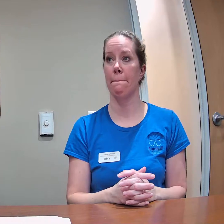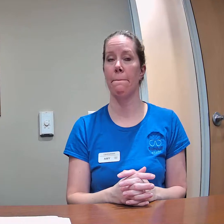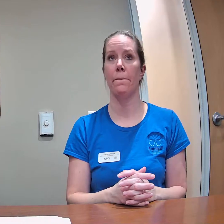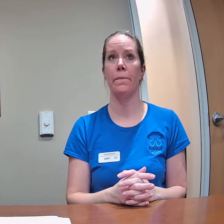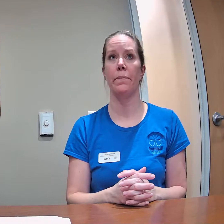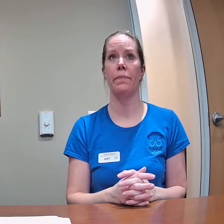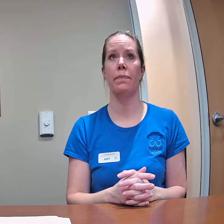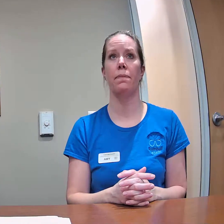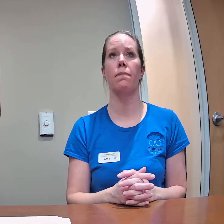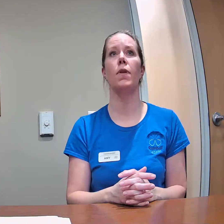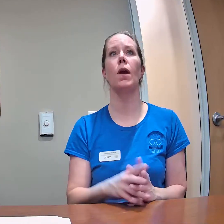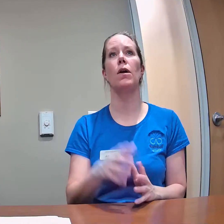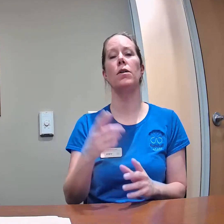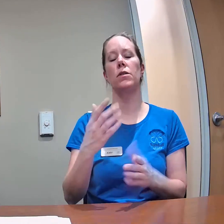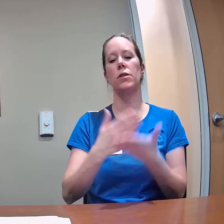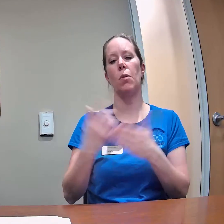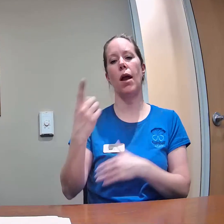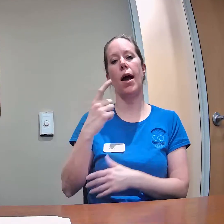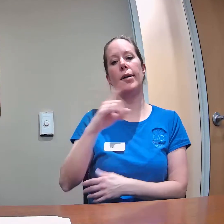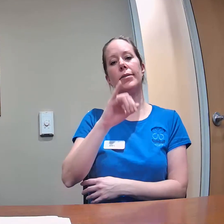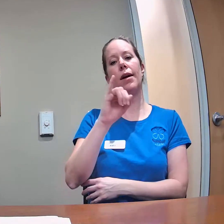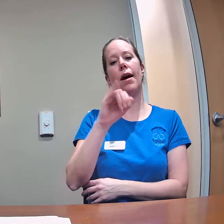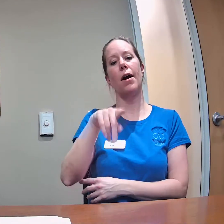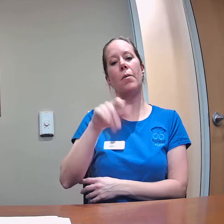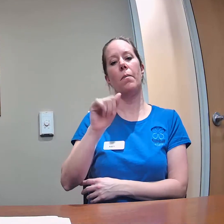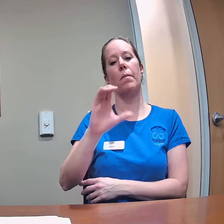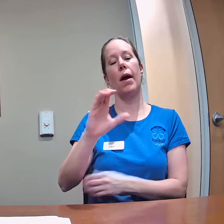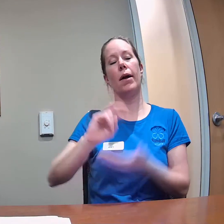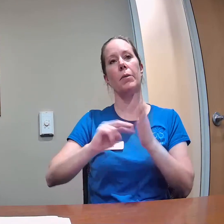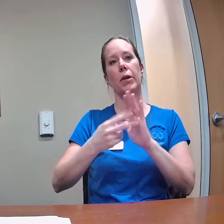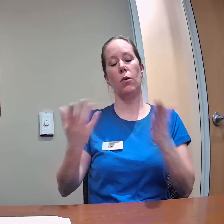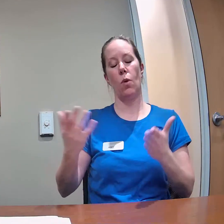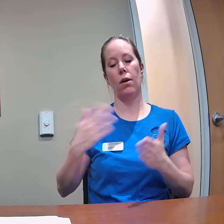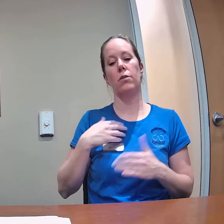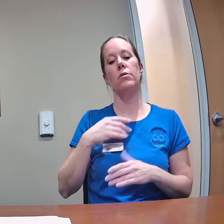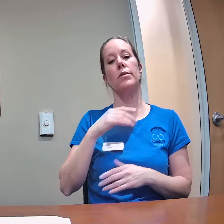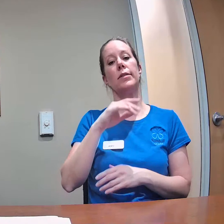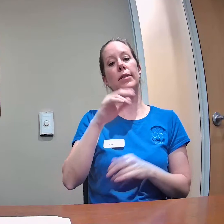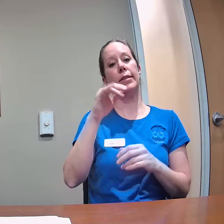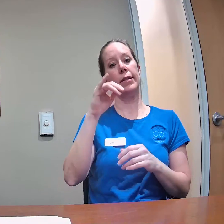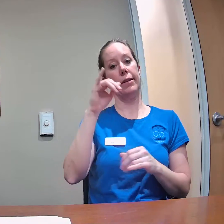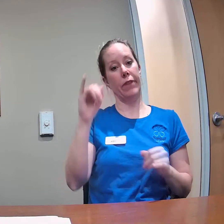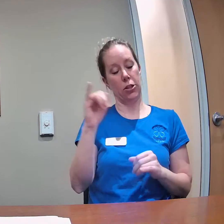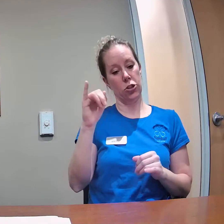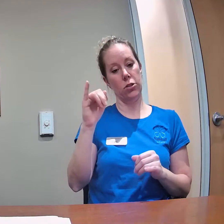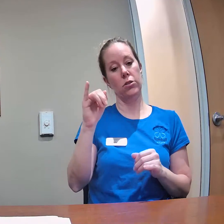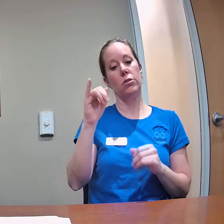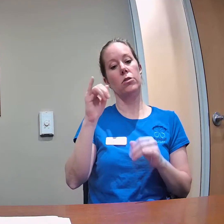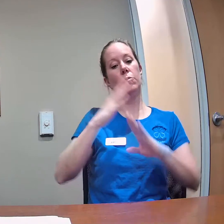Oh, what does IPAC mean? It means Infection Prevention and Control.